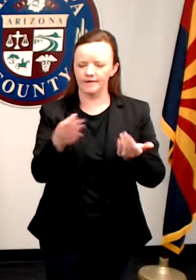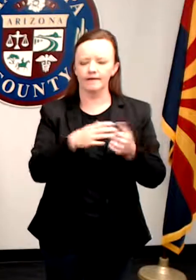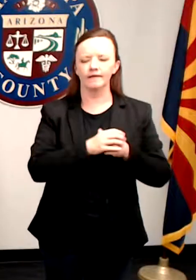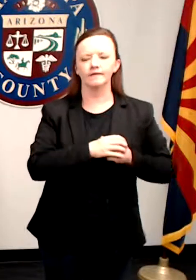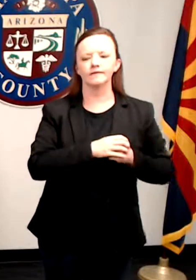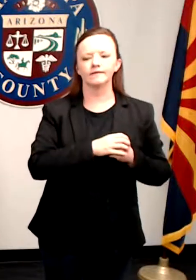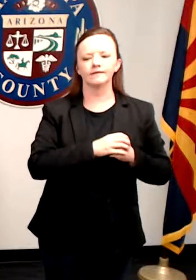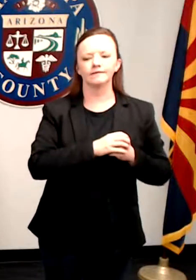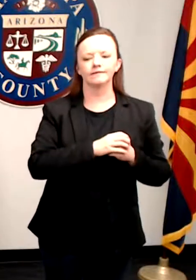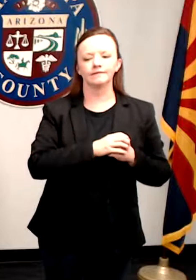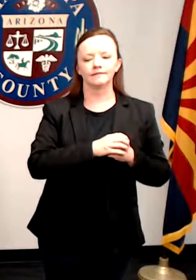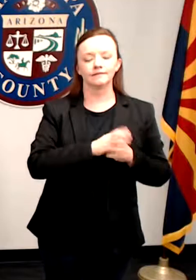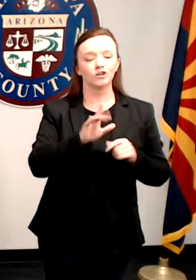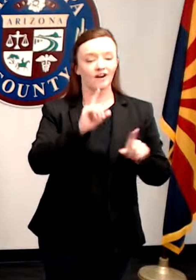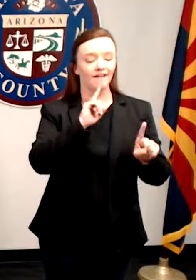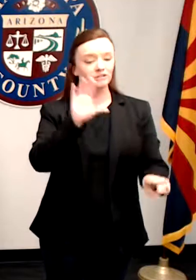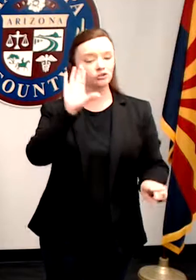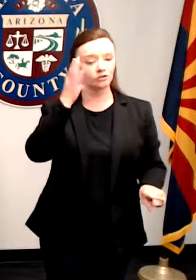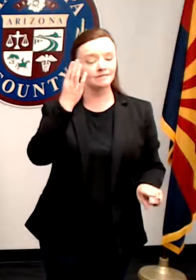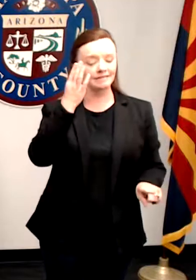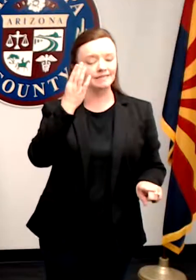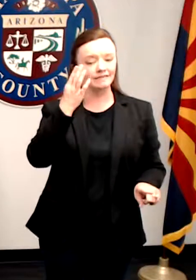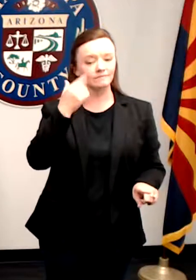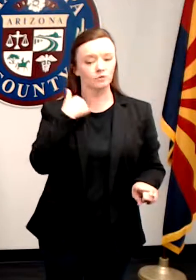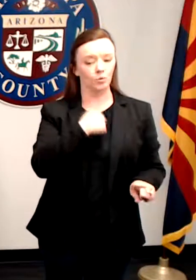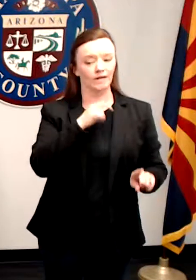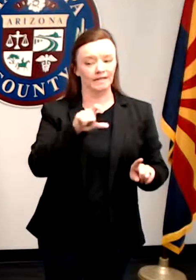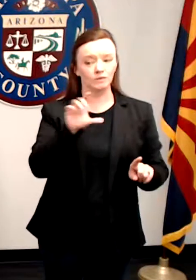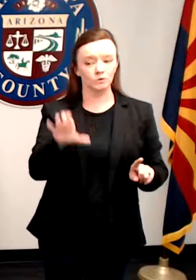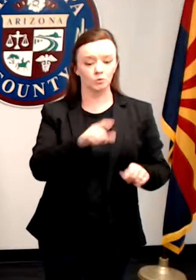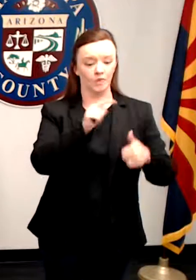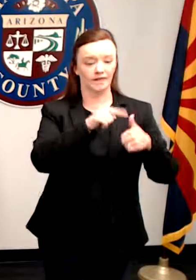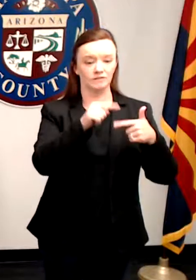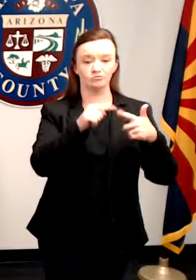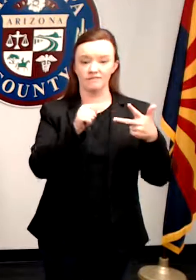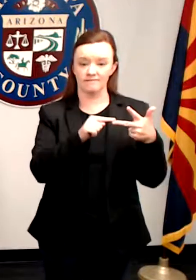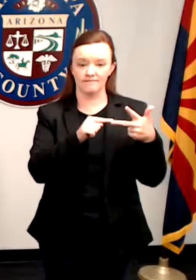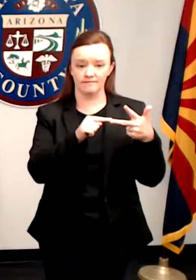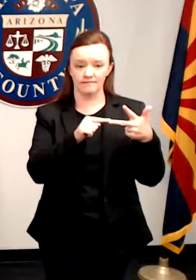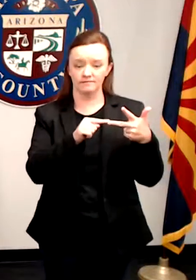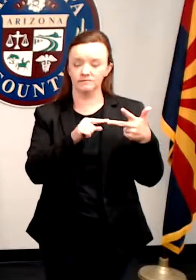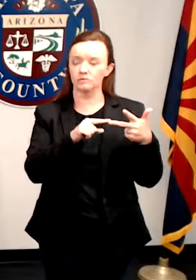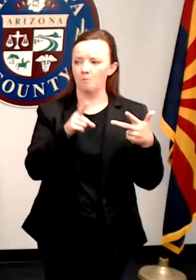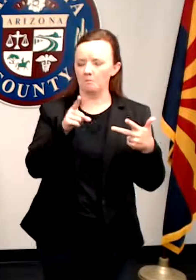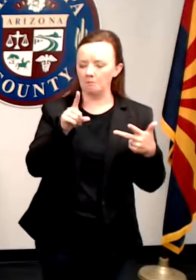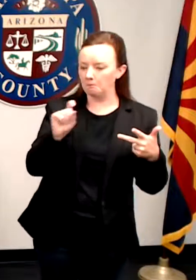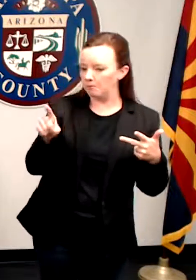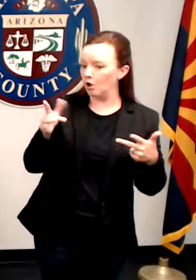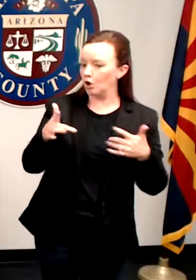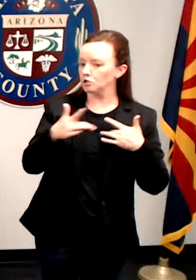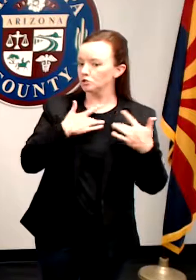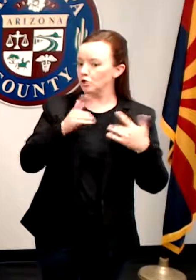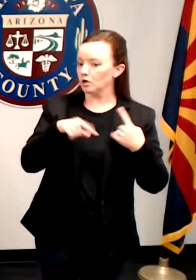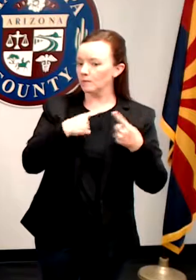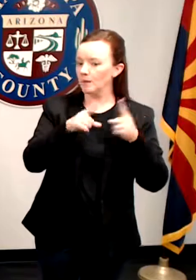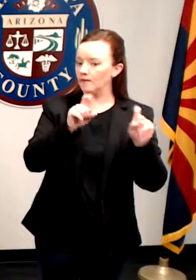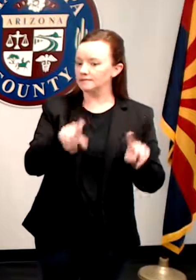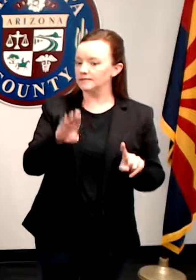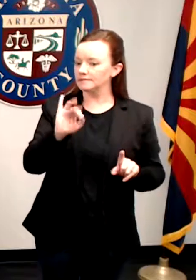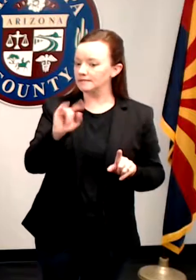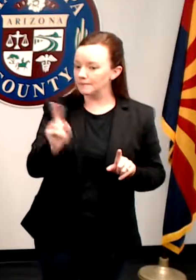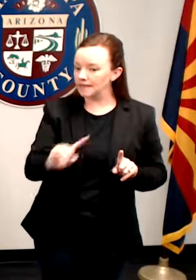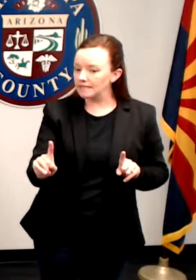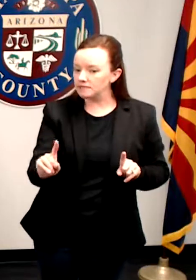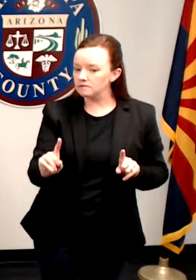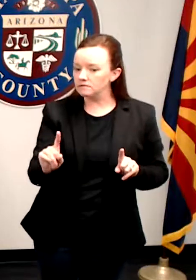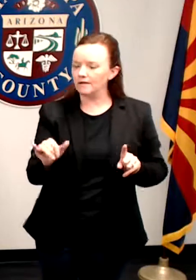answer seemed to say we need to do these three things. So yeah, the question is, Okay. Is she concerned about a testing blitz